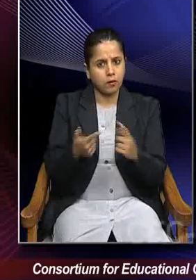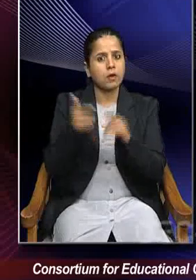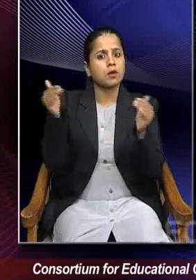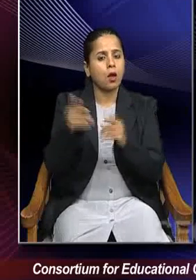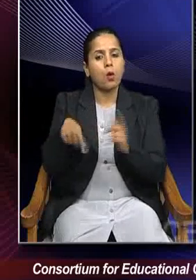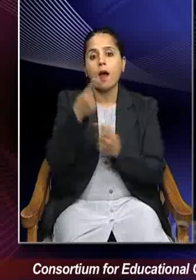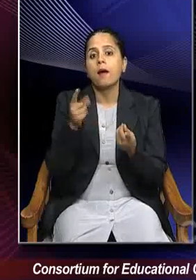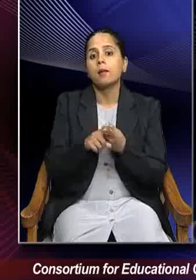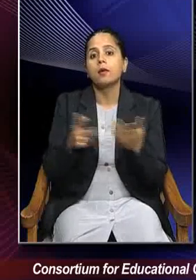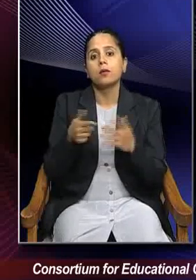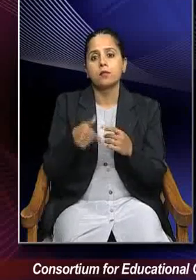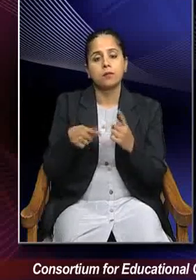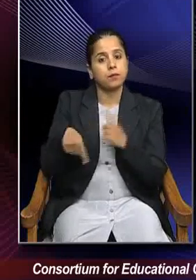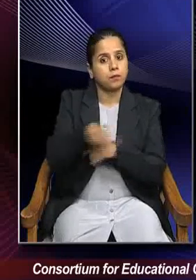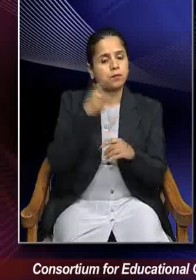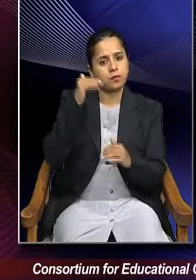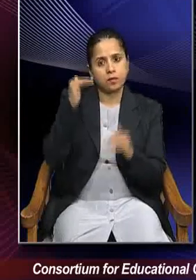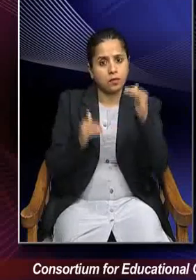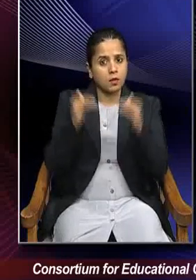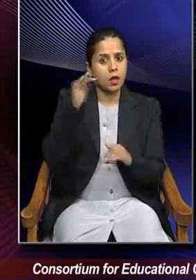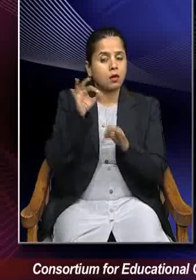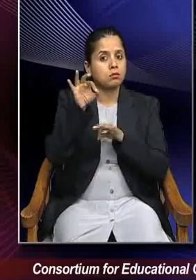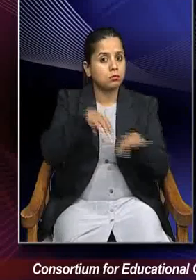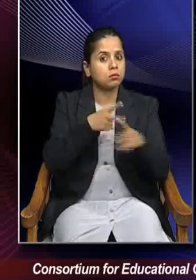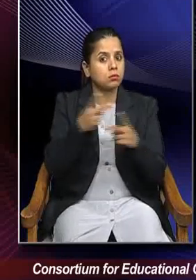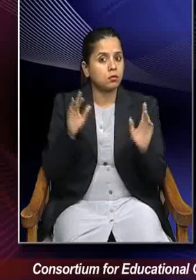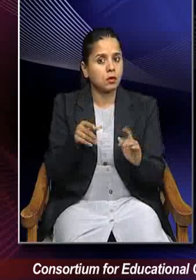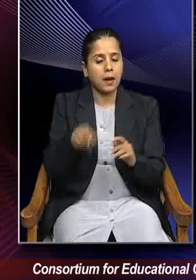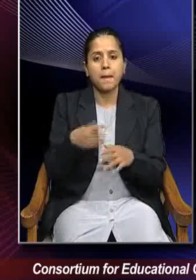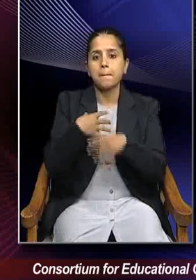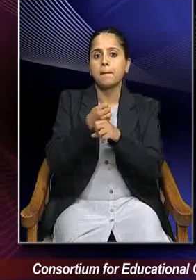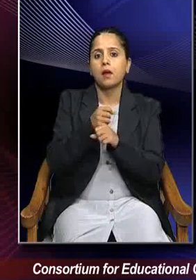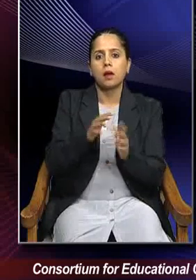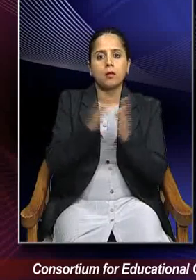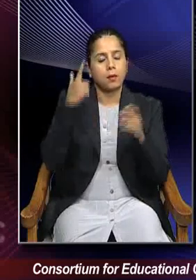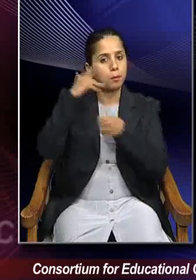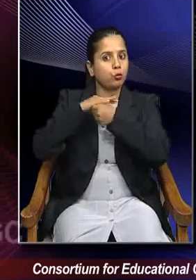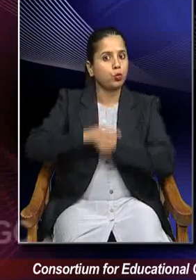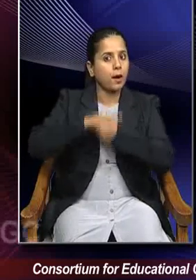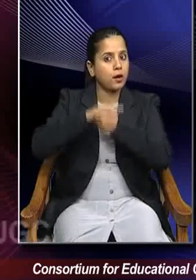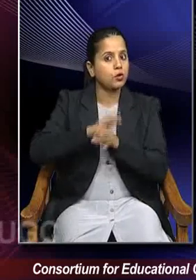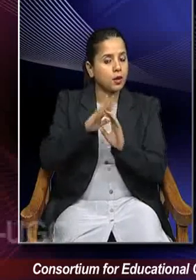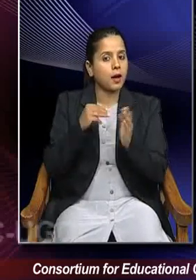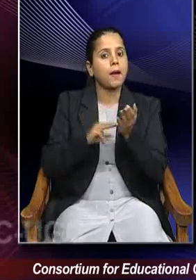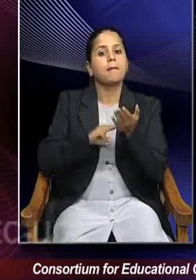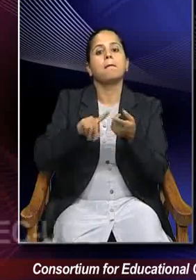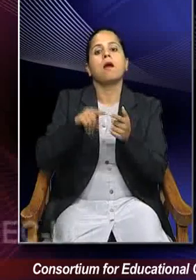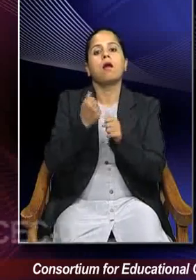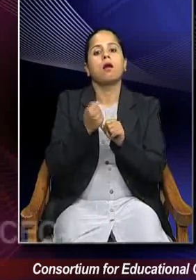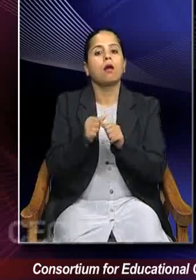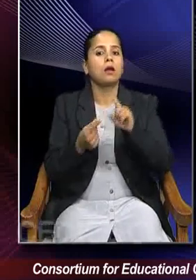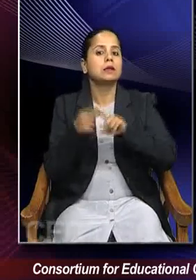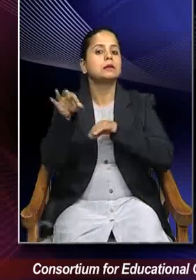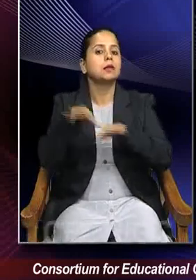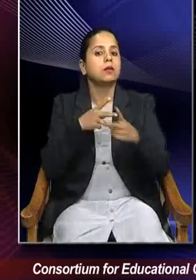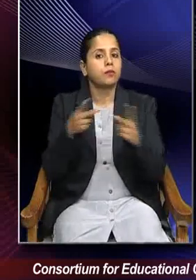what happens that through this unequal urbanization, it creates a lot of pressure on these mega cities. At the end of the